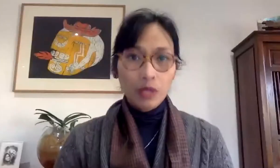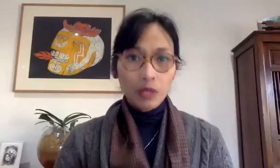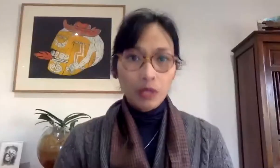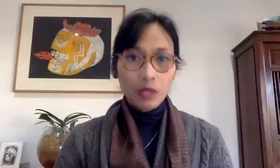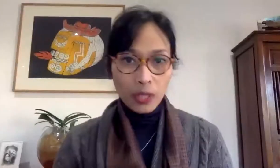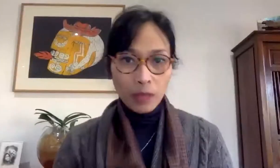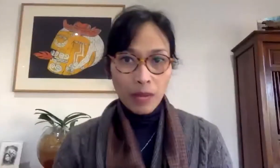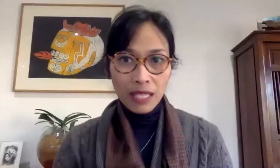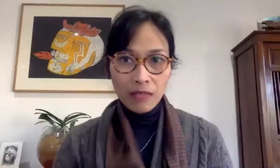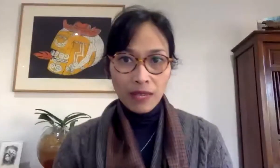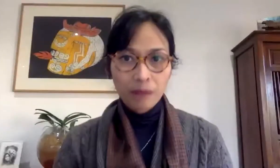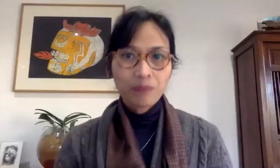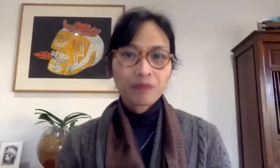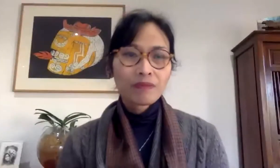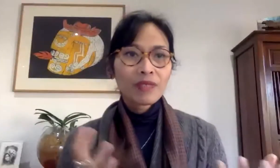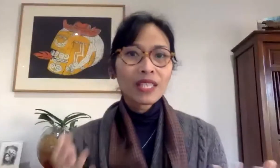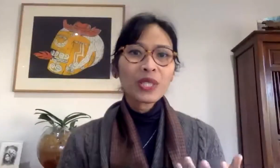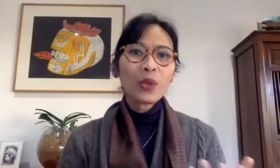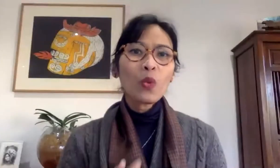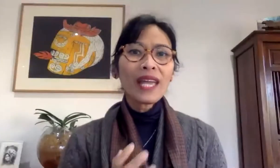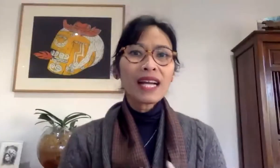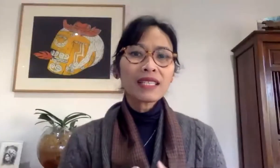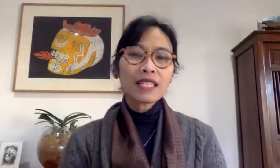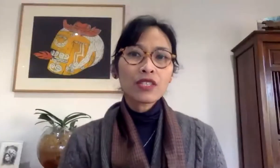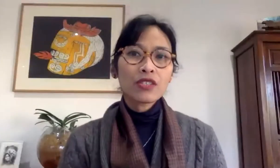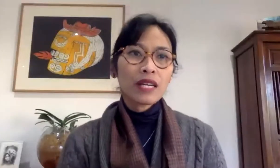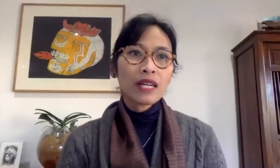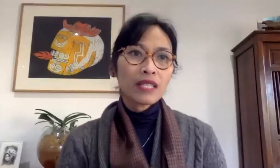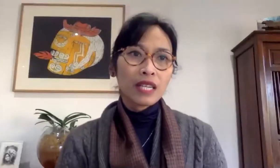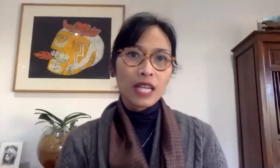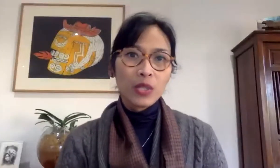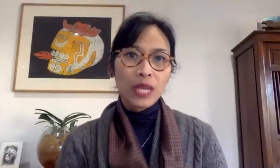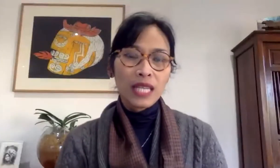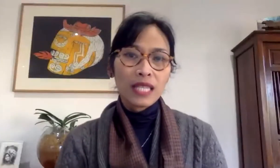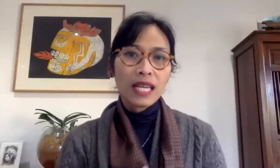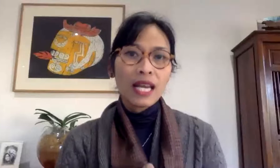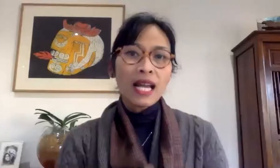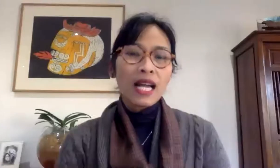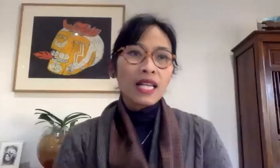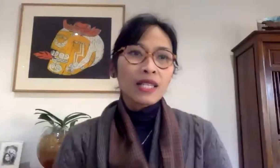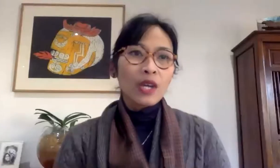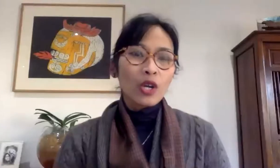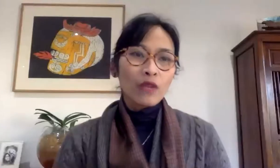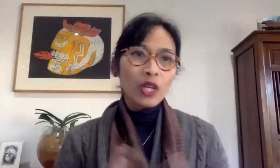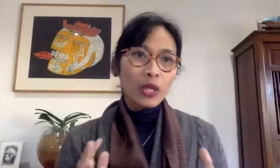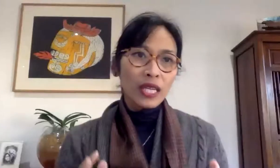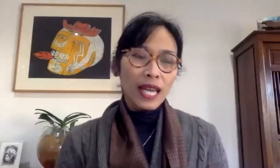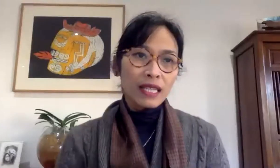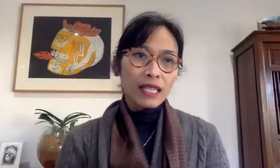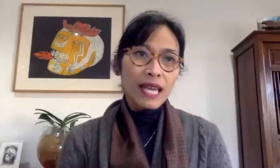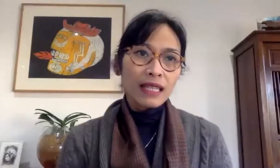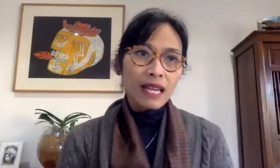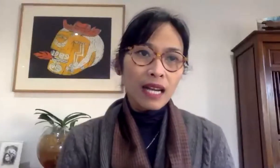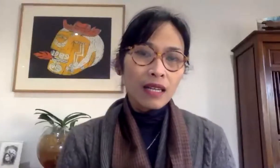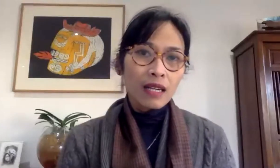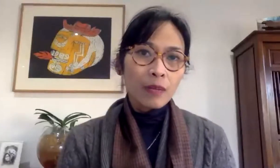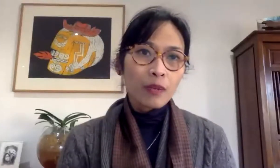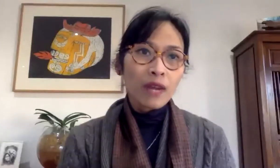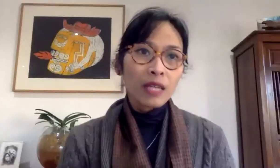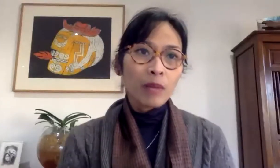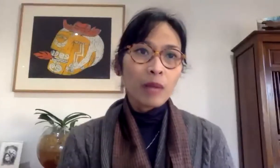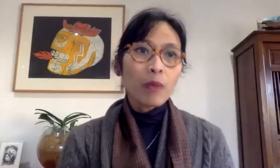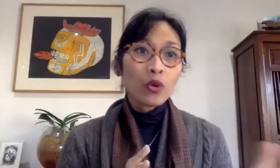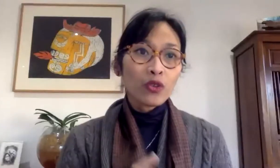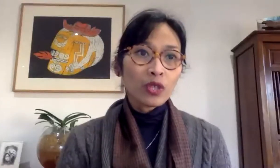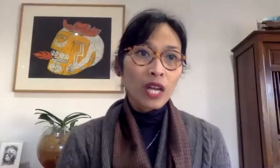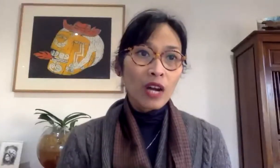supported by DFAT. So why access to tertiary education? So if you're looking at the data provided